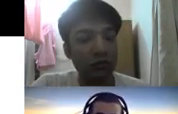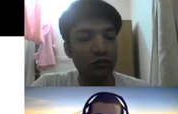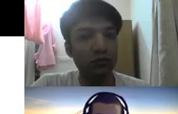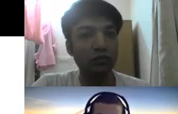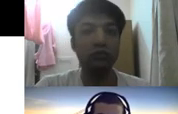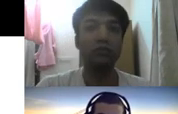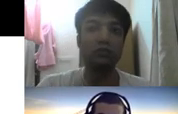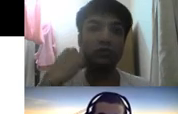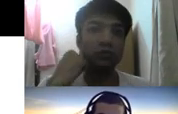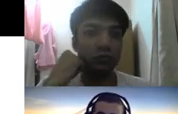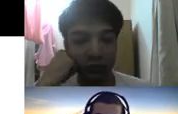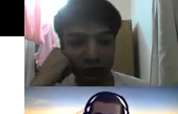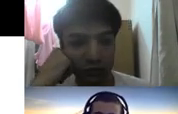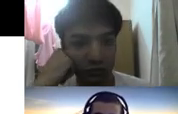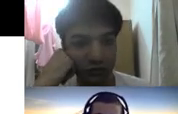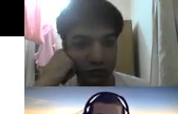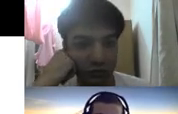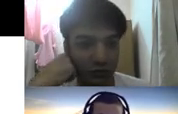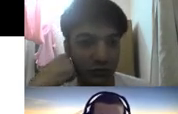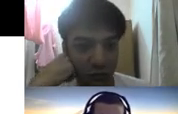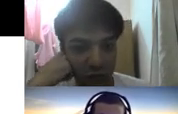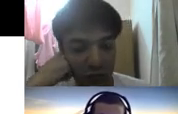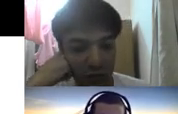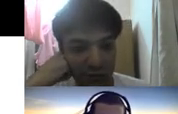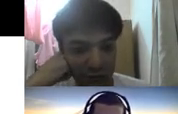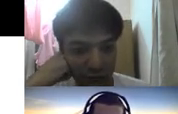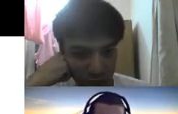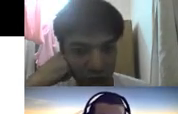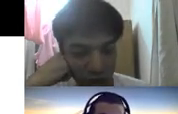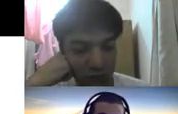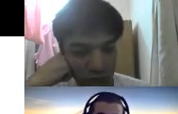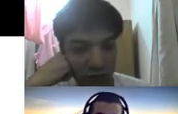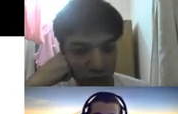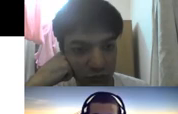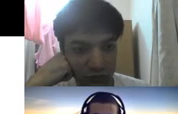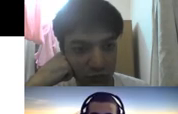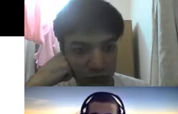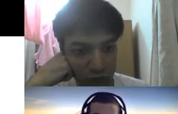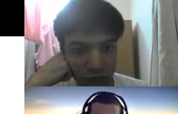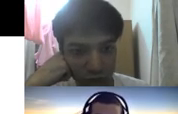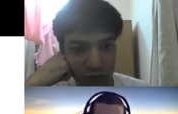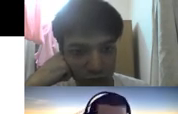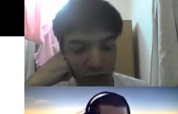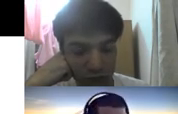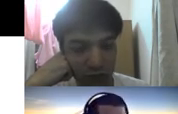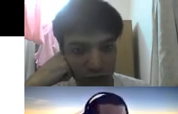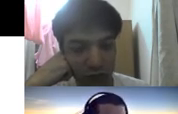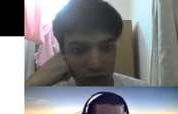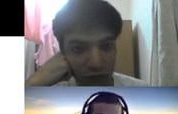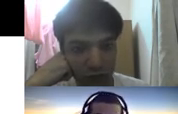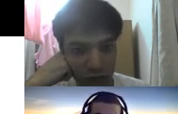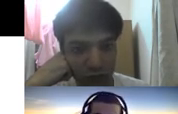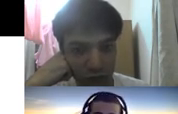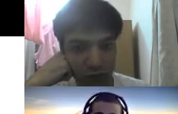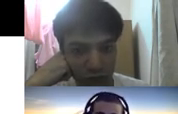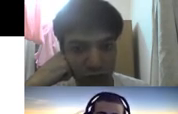that works pretty slowly, but works in a very high accuracy given the entire context, which is good